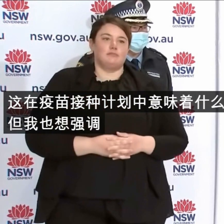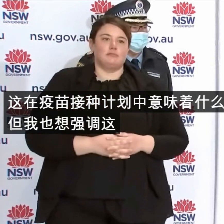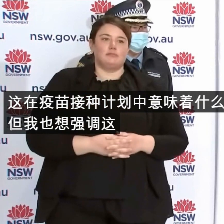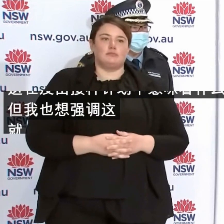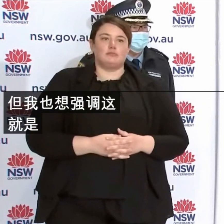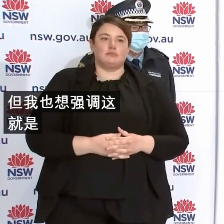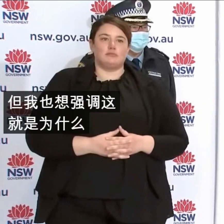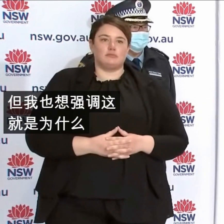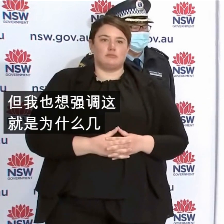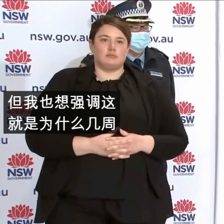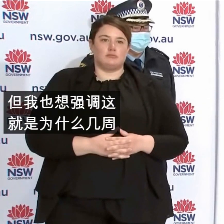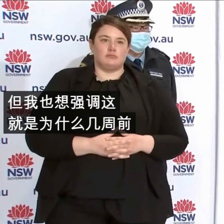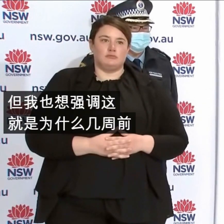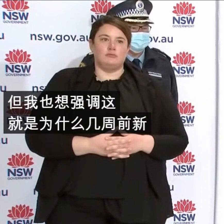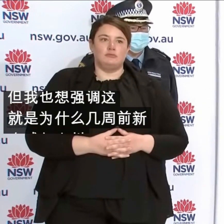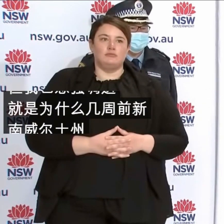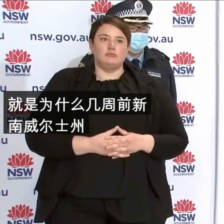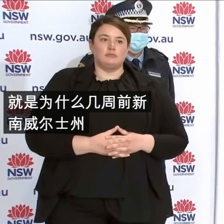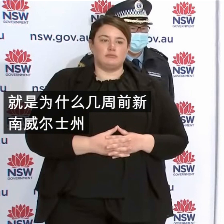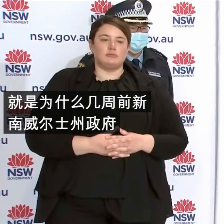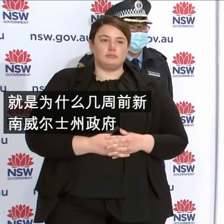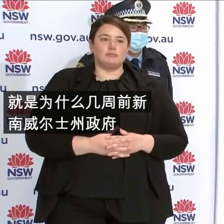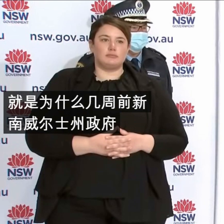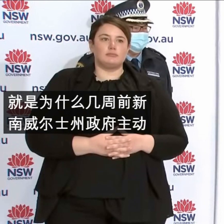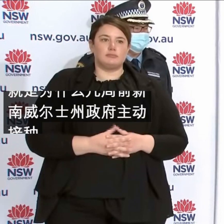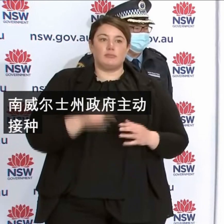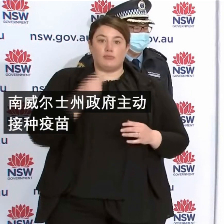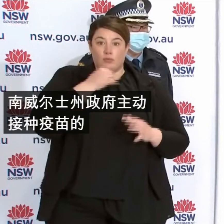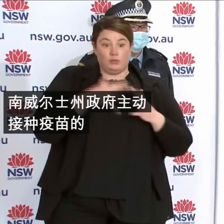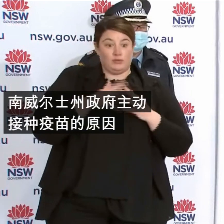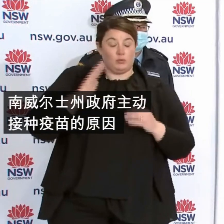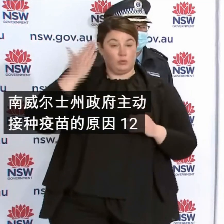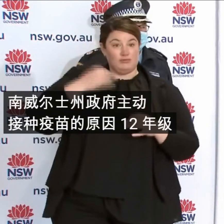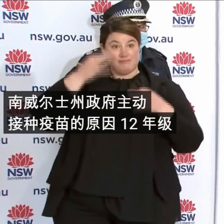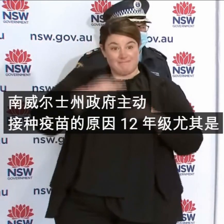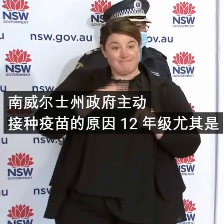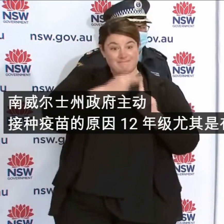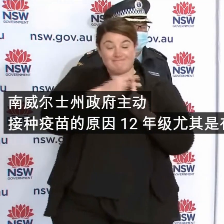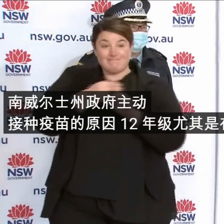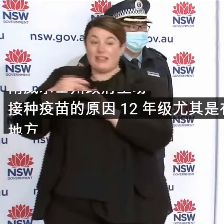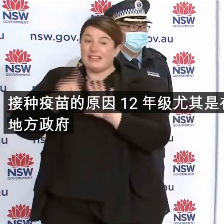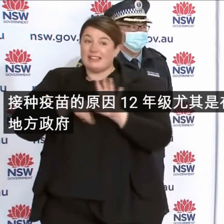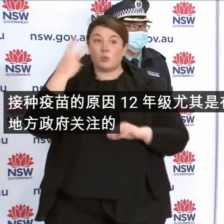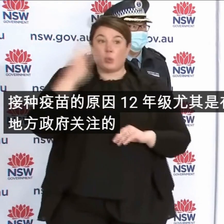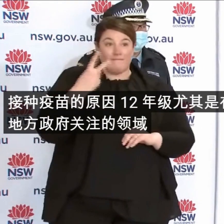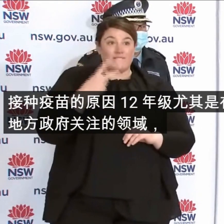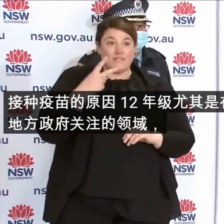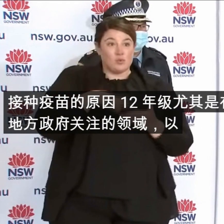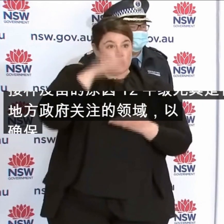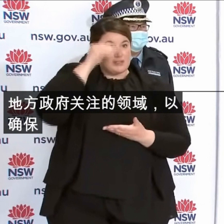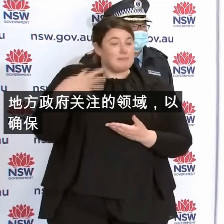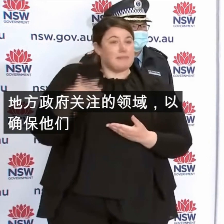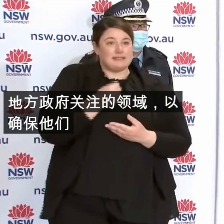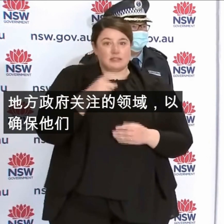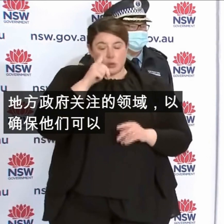to stress this is why some weeks ago the New South Wales Government took the initiative to vaccinate Year 12s, especially in those local government areas of